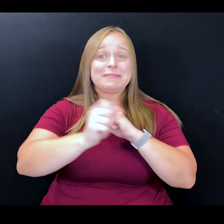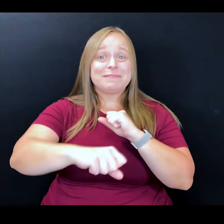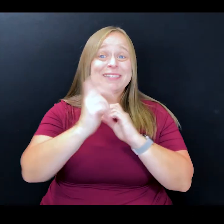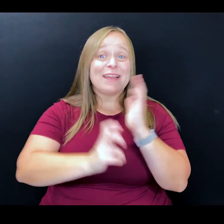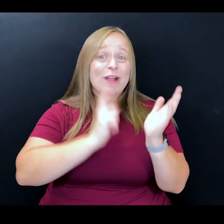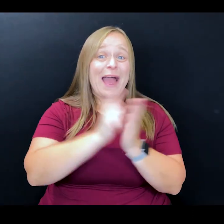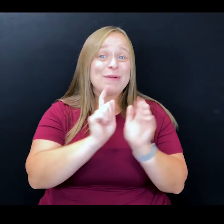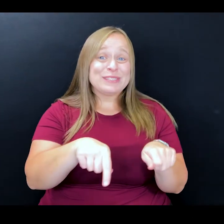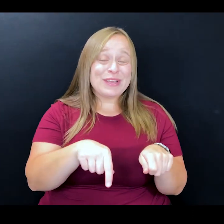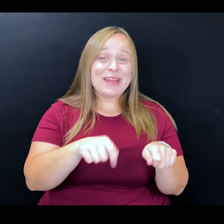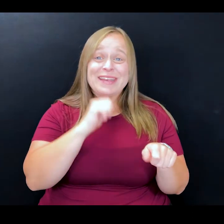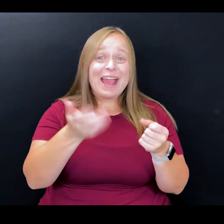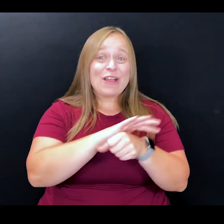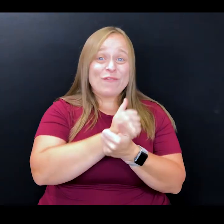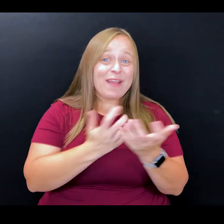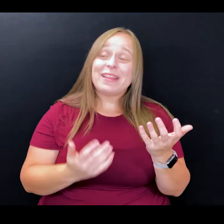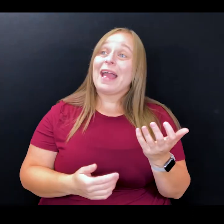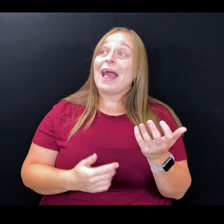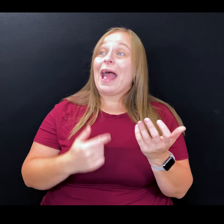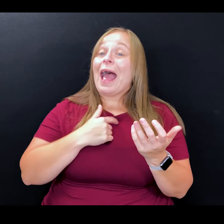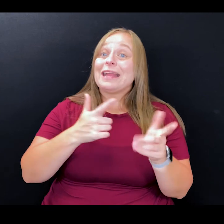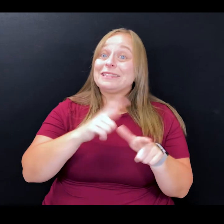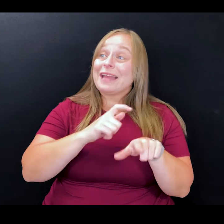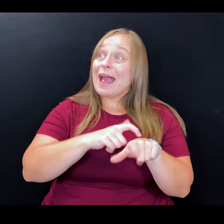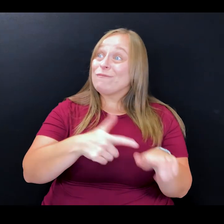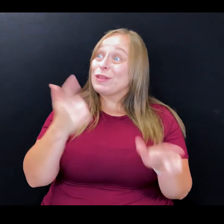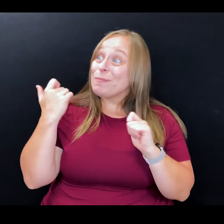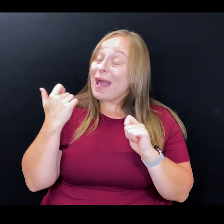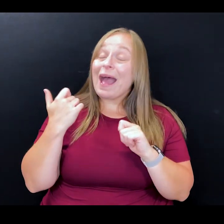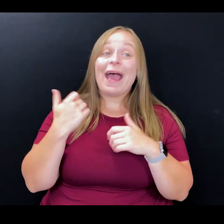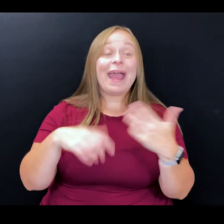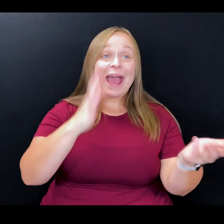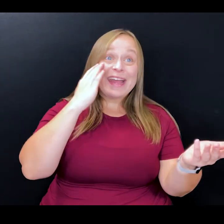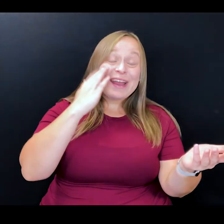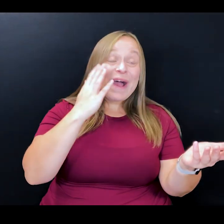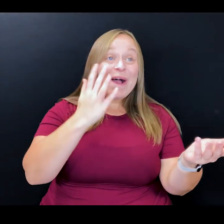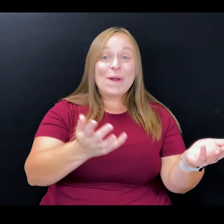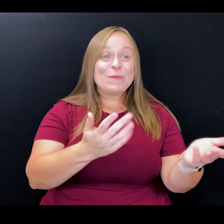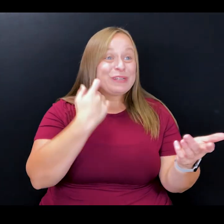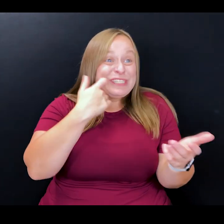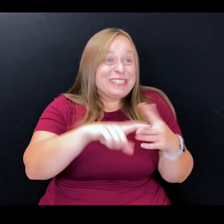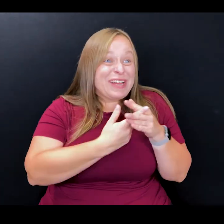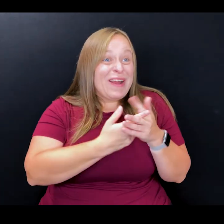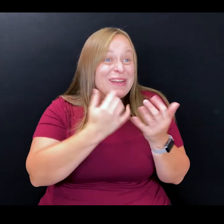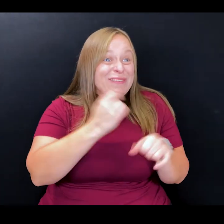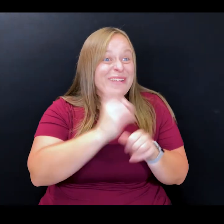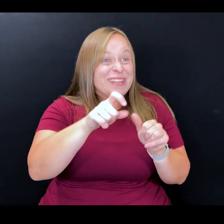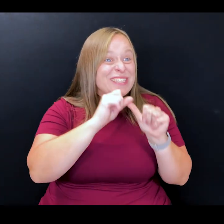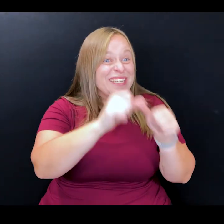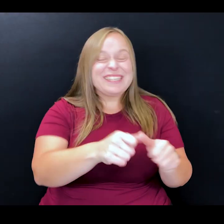several hours and still not cover everything. Time flew by. I think we're just getting started here. We should